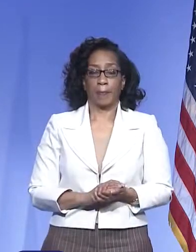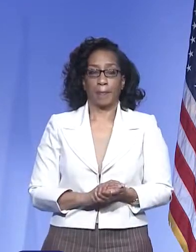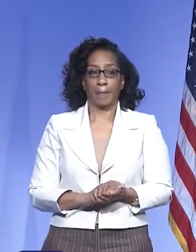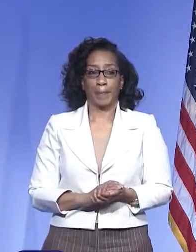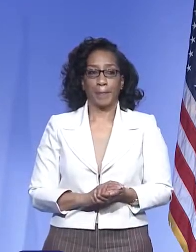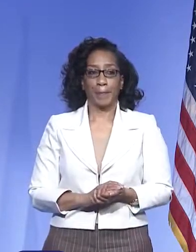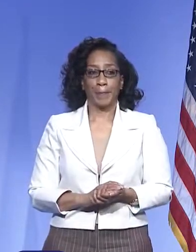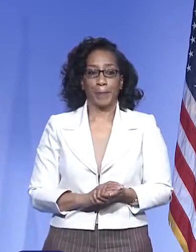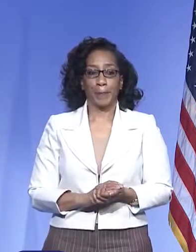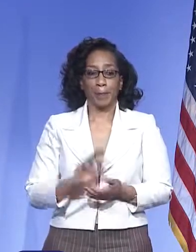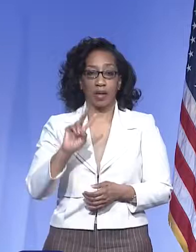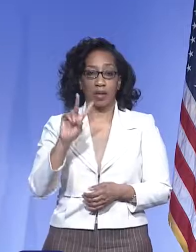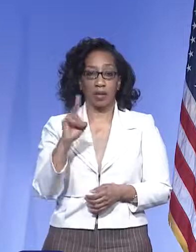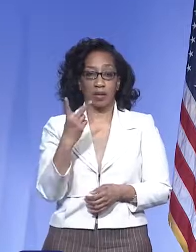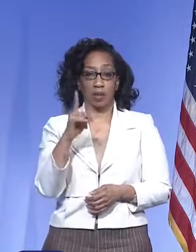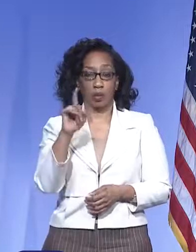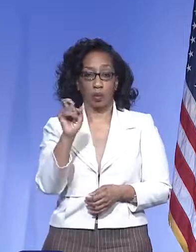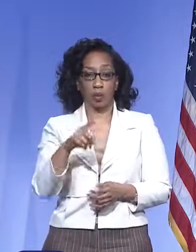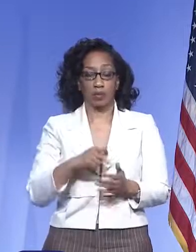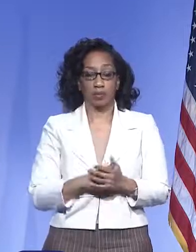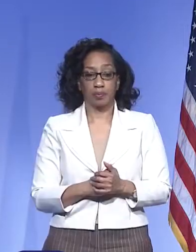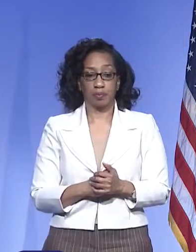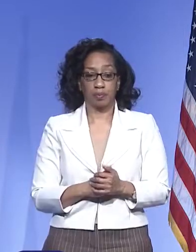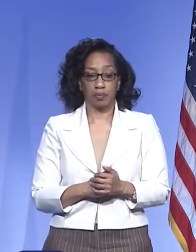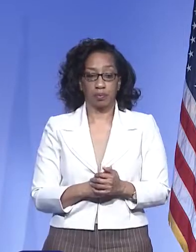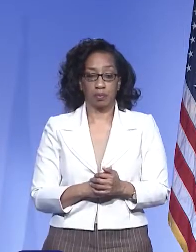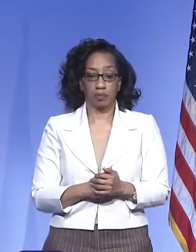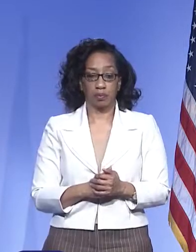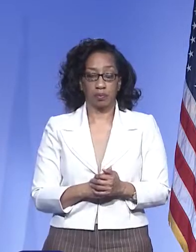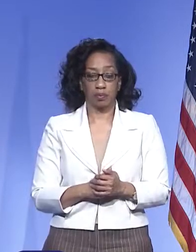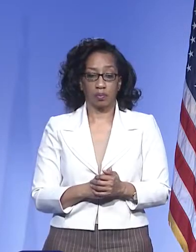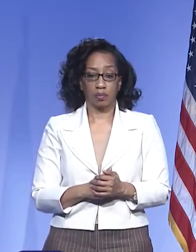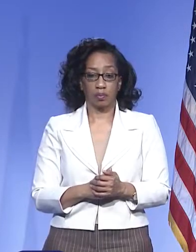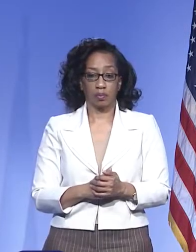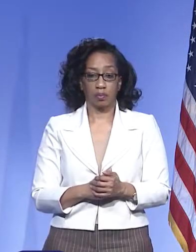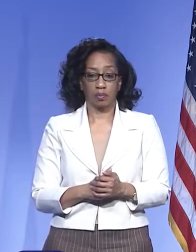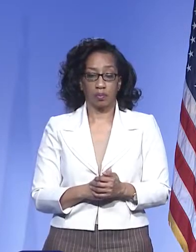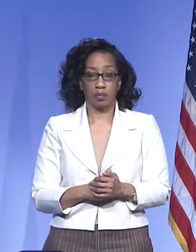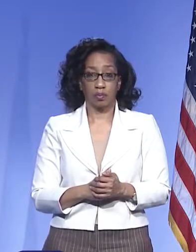And my follow-up is, as it moves to open season, which is